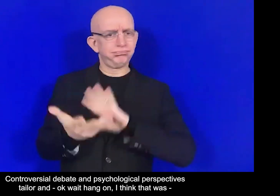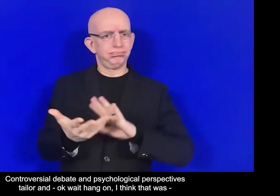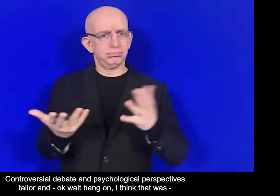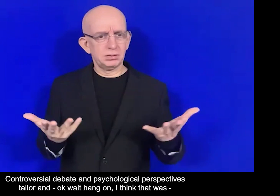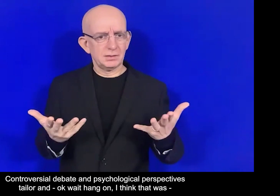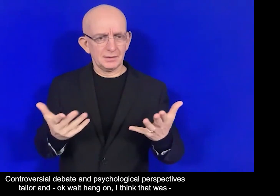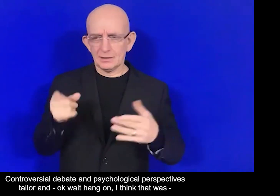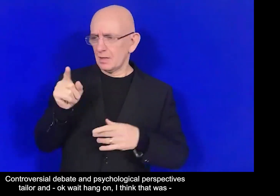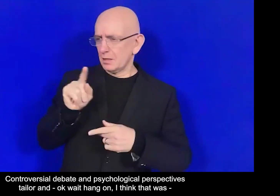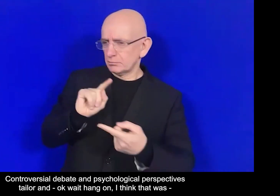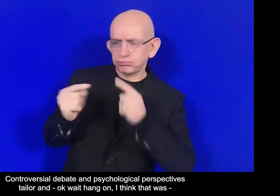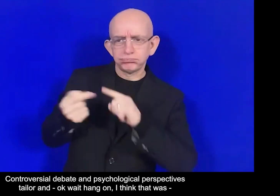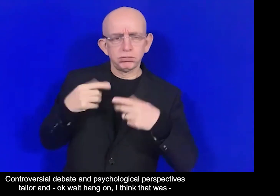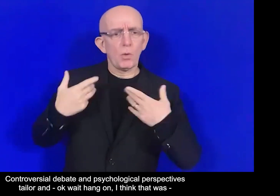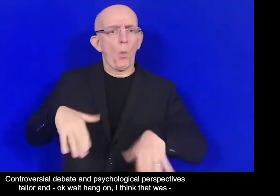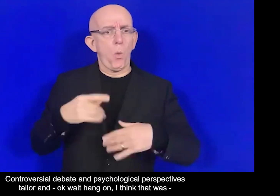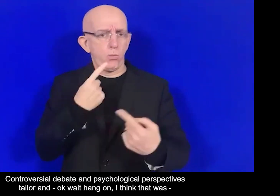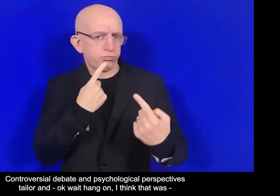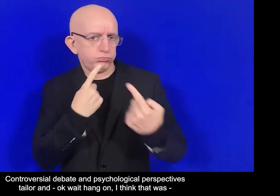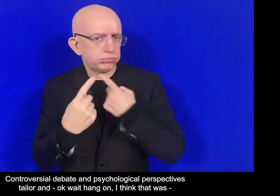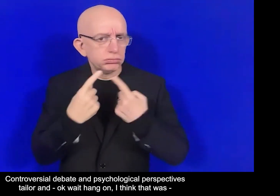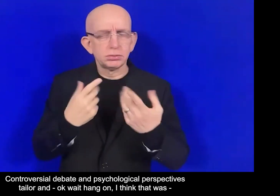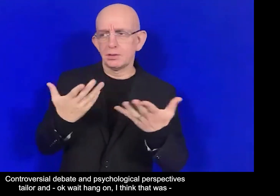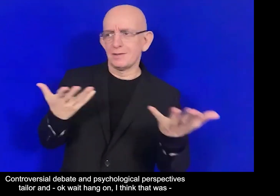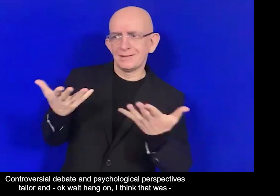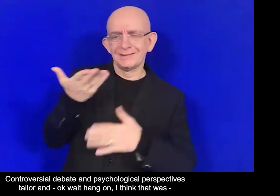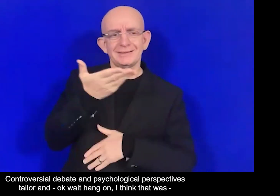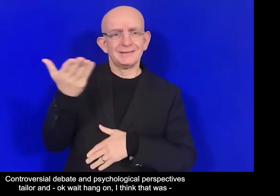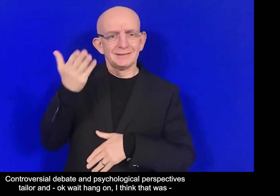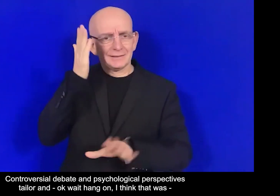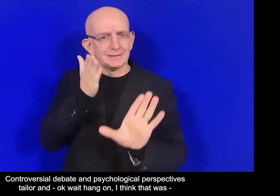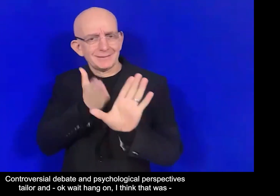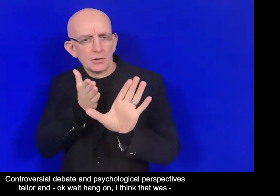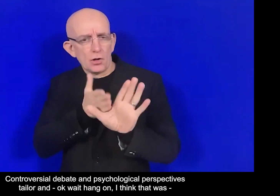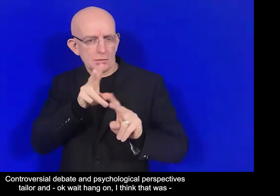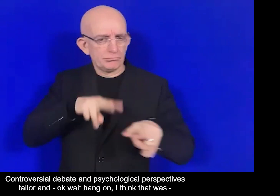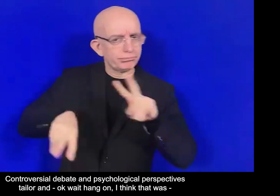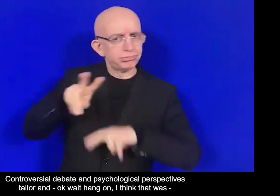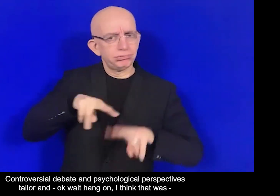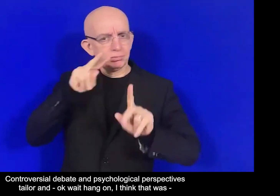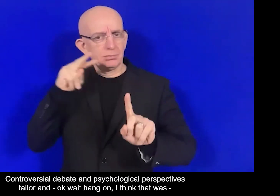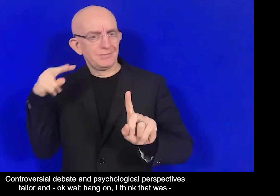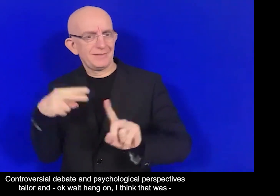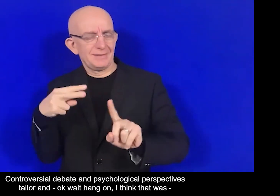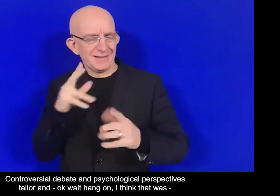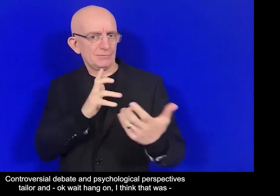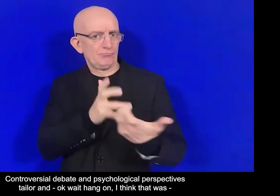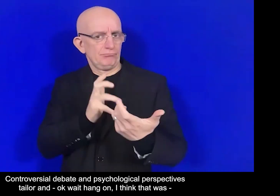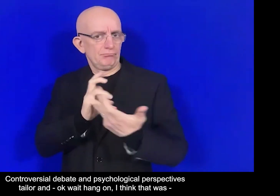psychological perspectives Taylor and France.